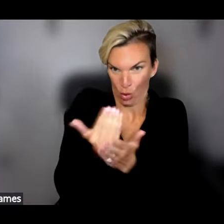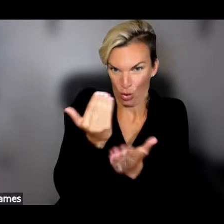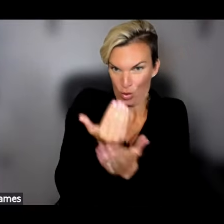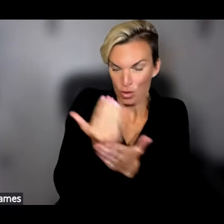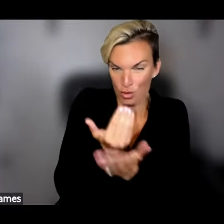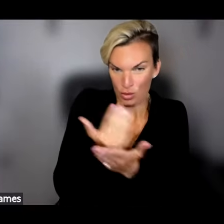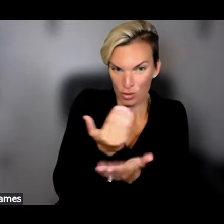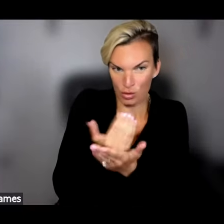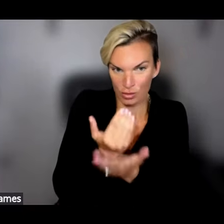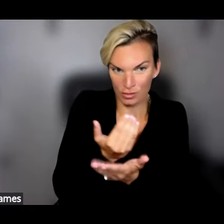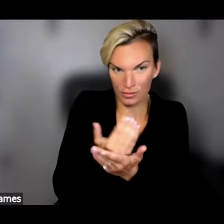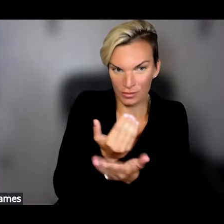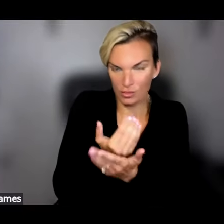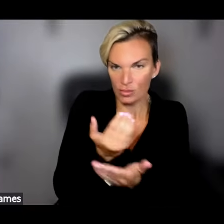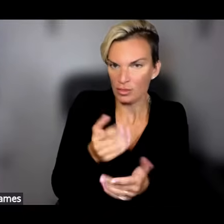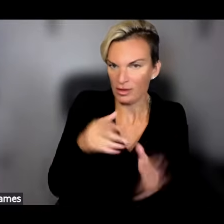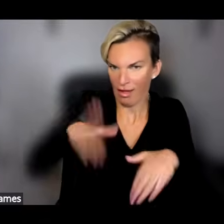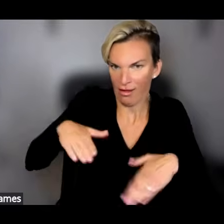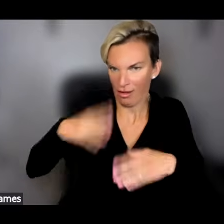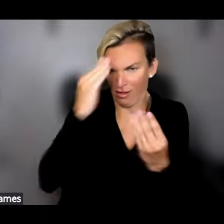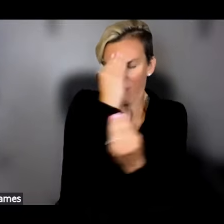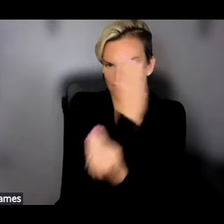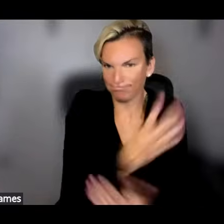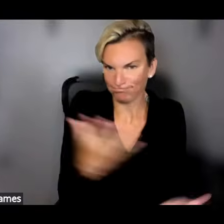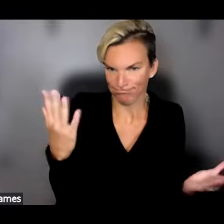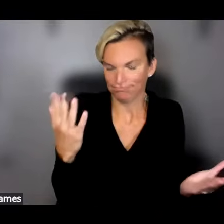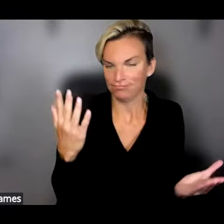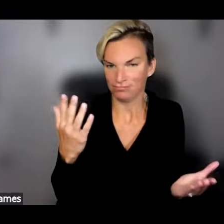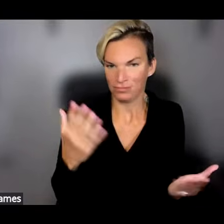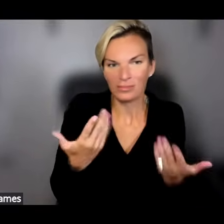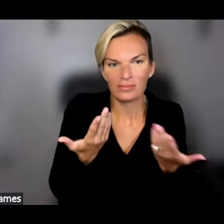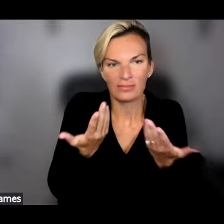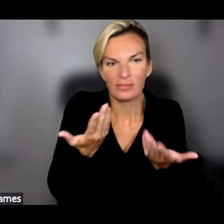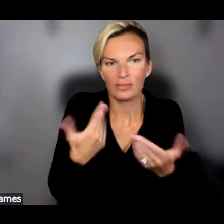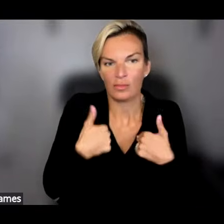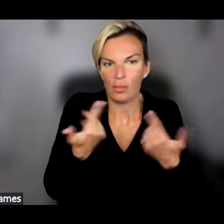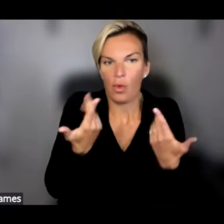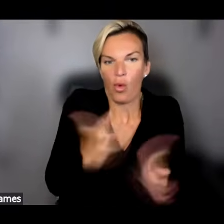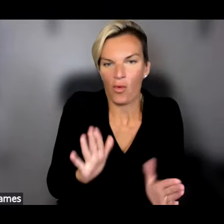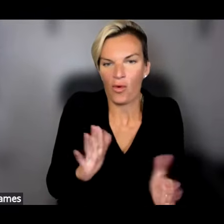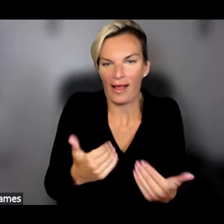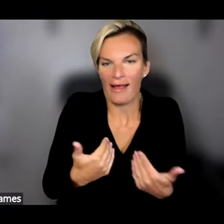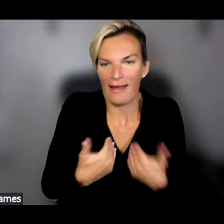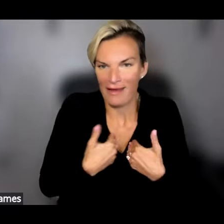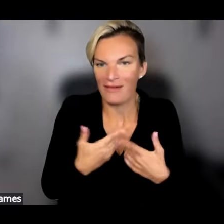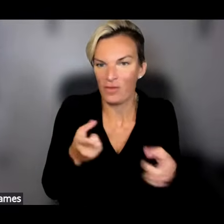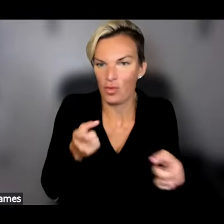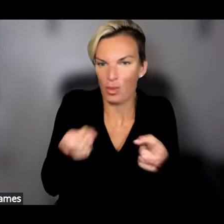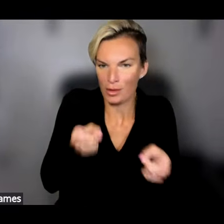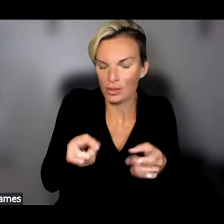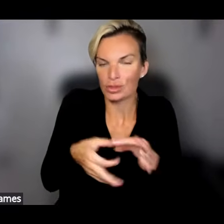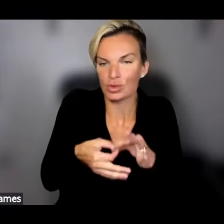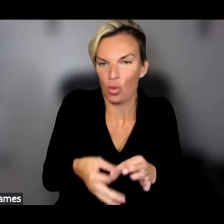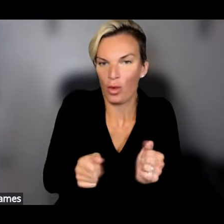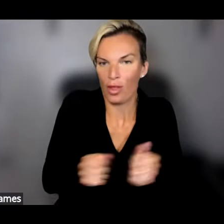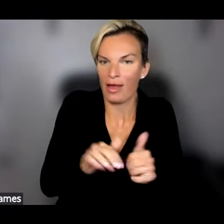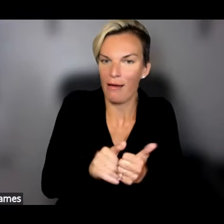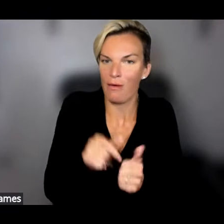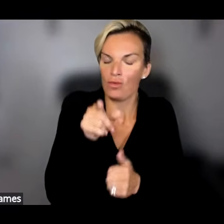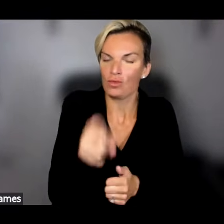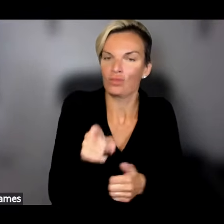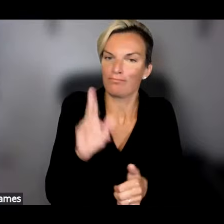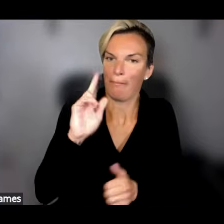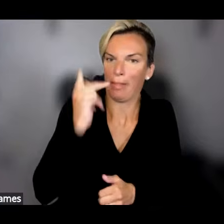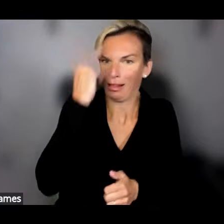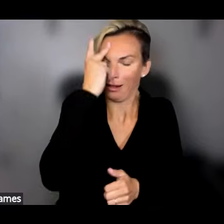By contrast, there is already an obligation, there's already regulation that exists for political speech, but it is extending that